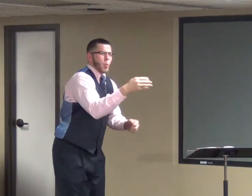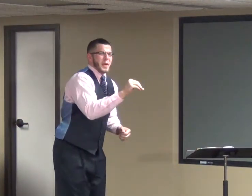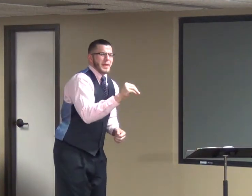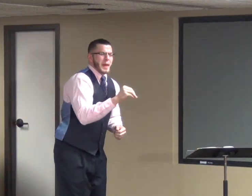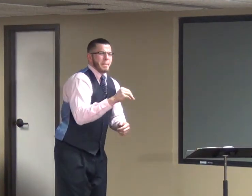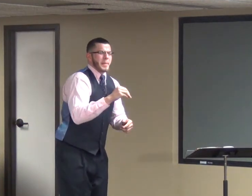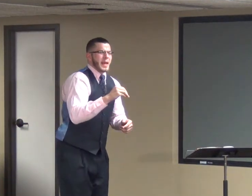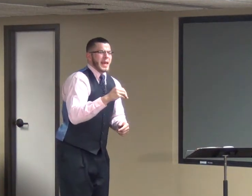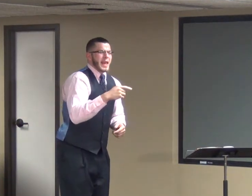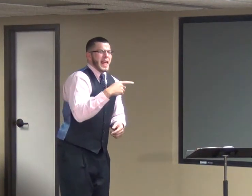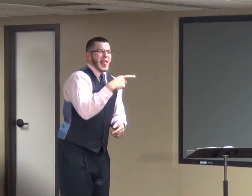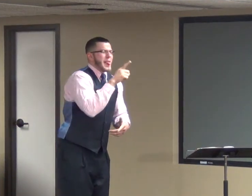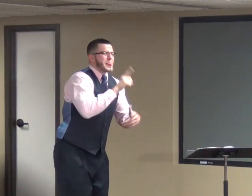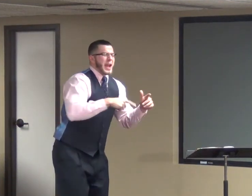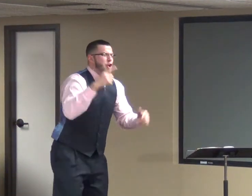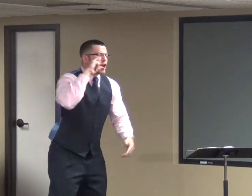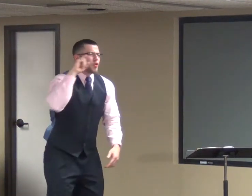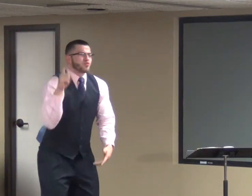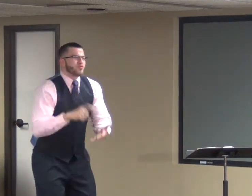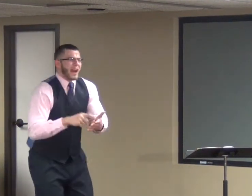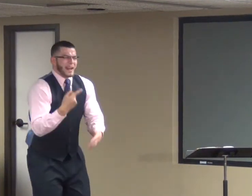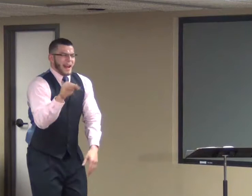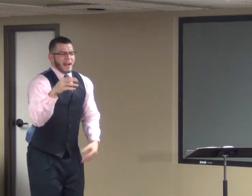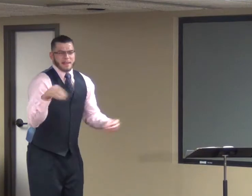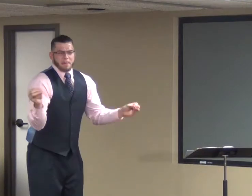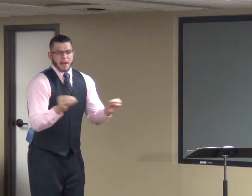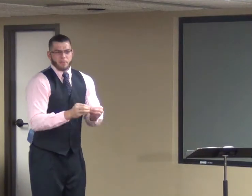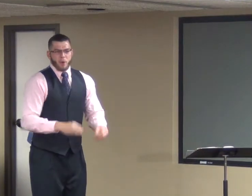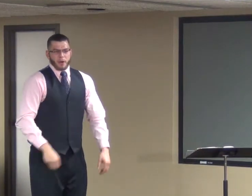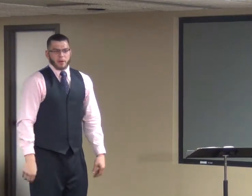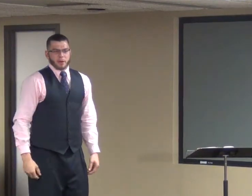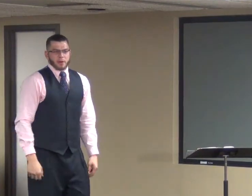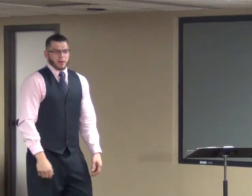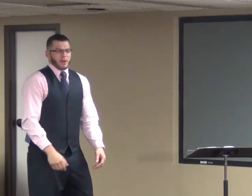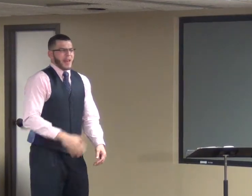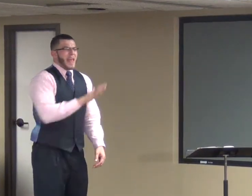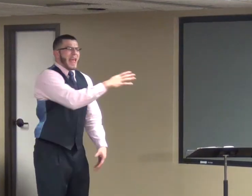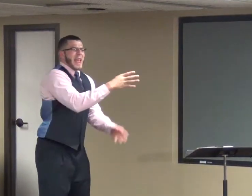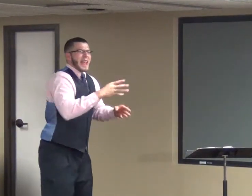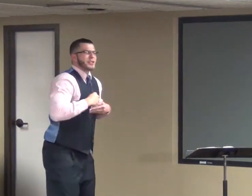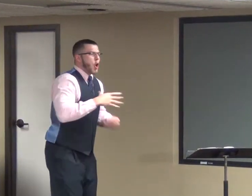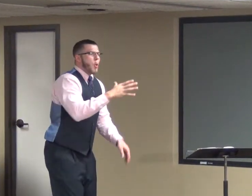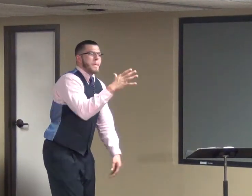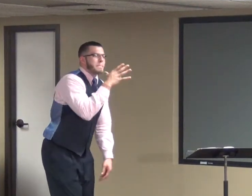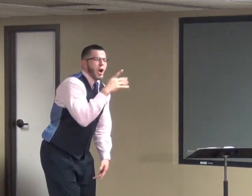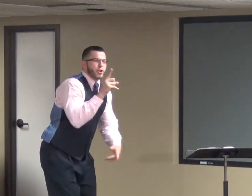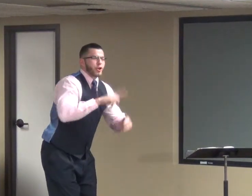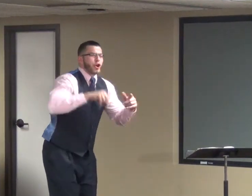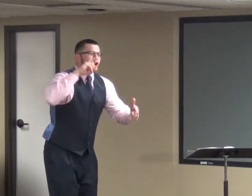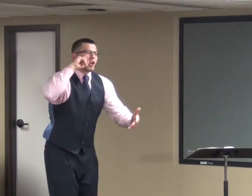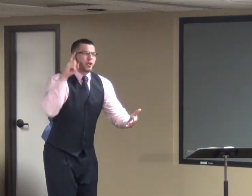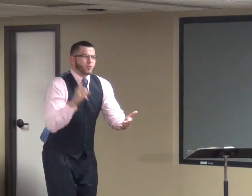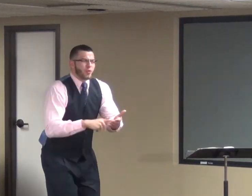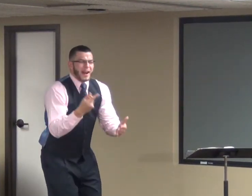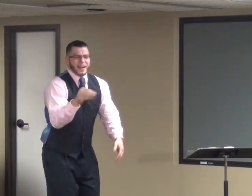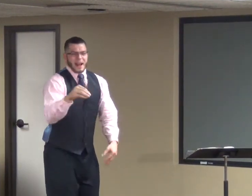with him, they couldn't recognize him anymore. His own mother couldn't recognize